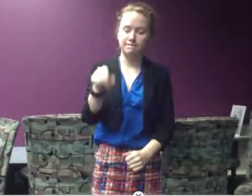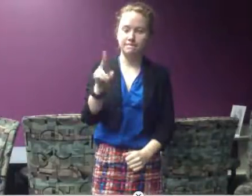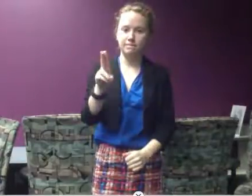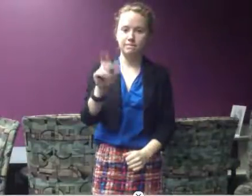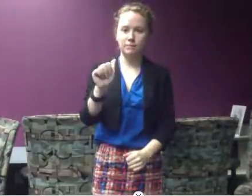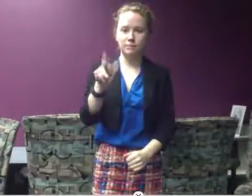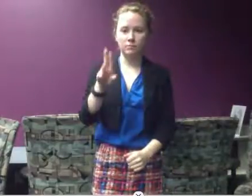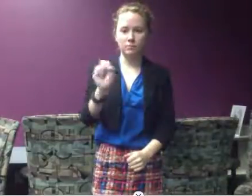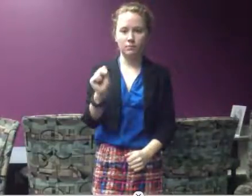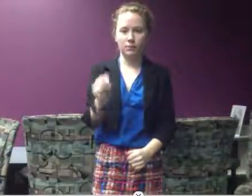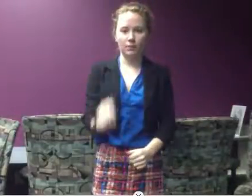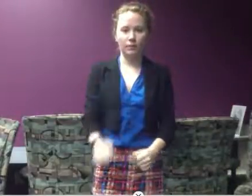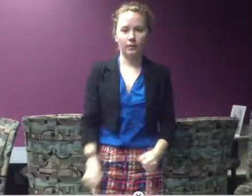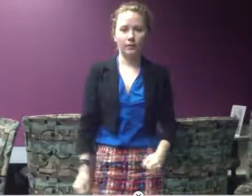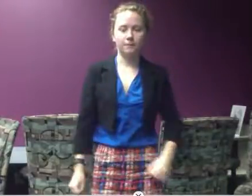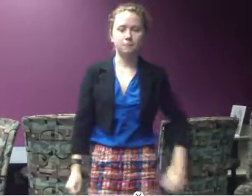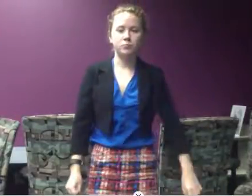to determine the area.